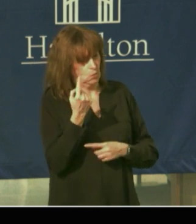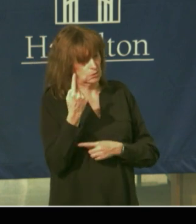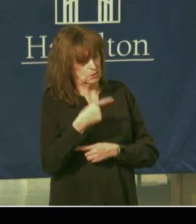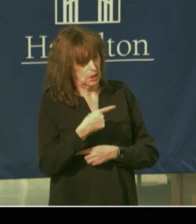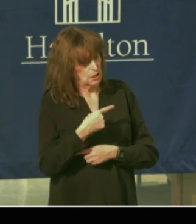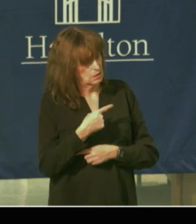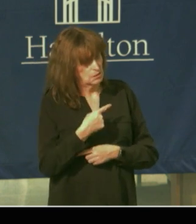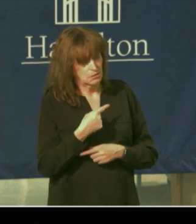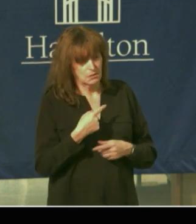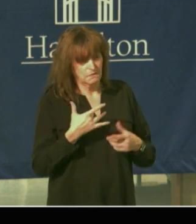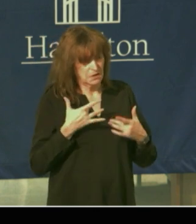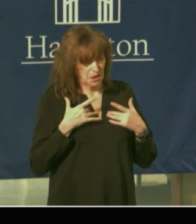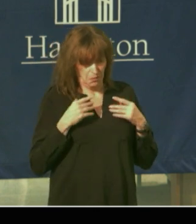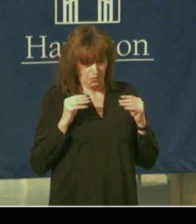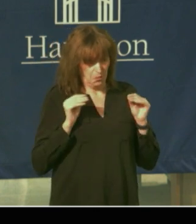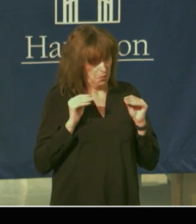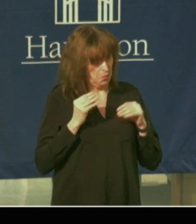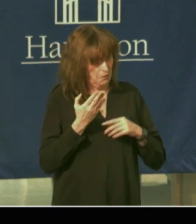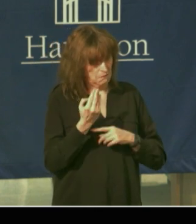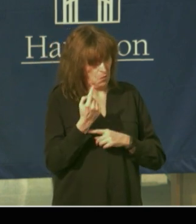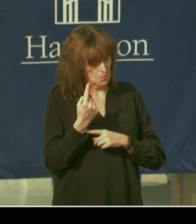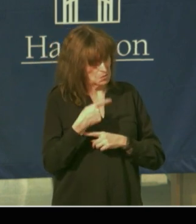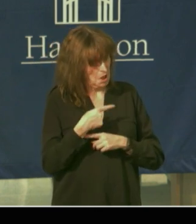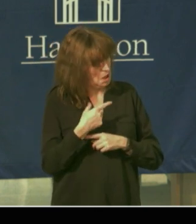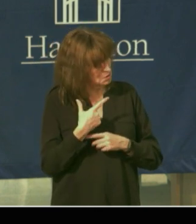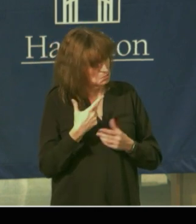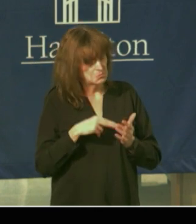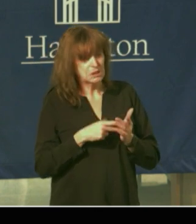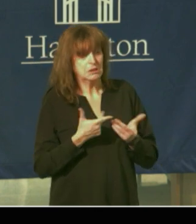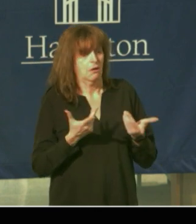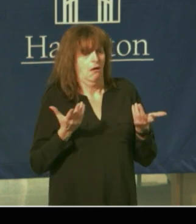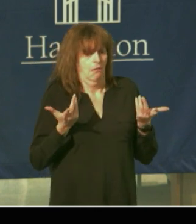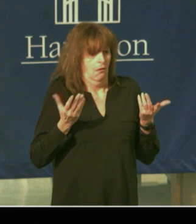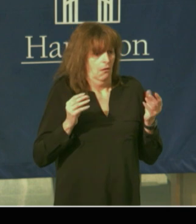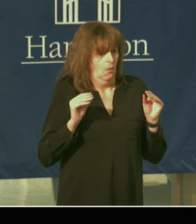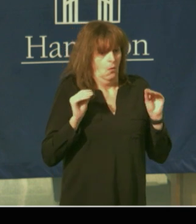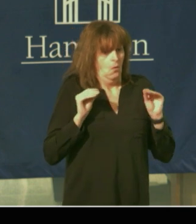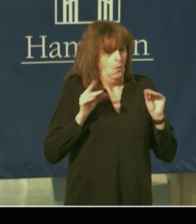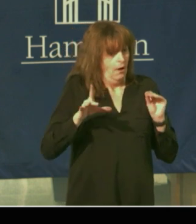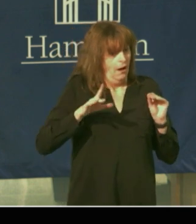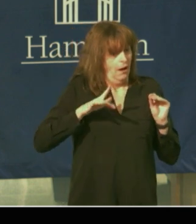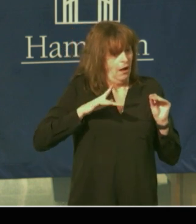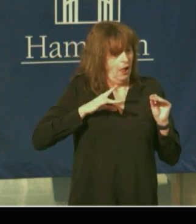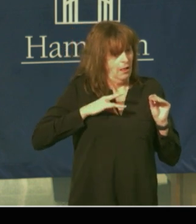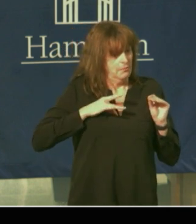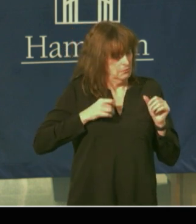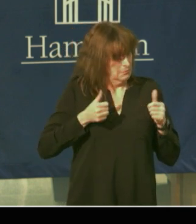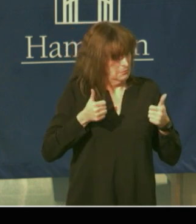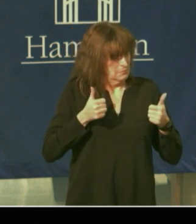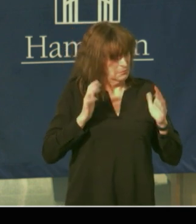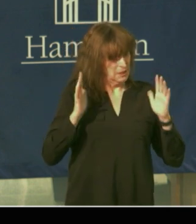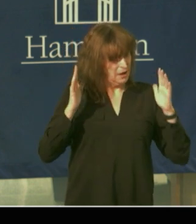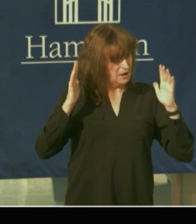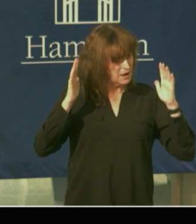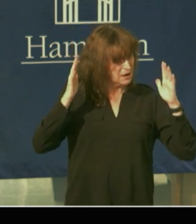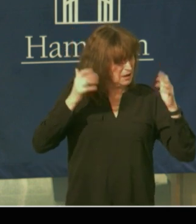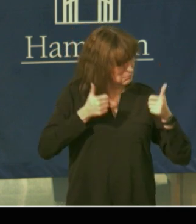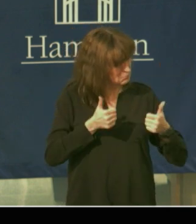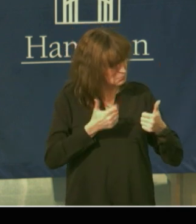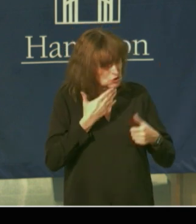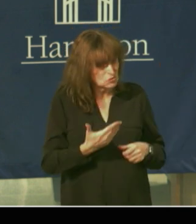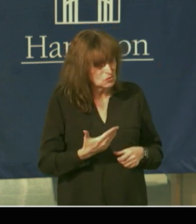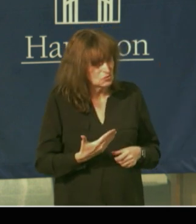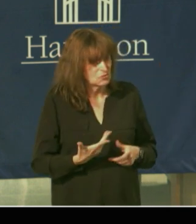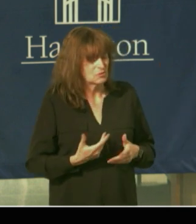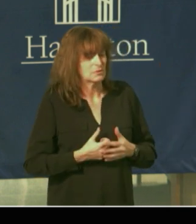days, then we know that they weren't infected when they were on that international travel. To those people who are